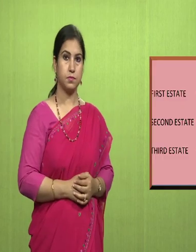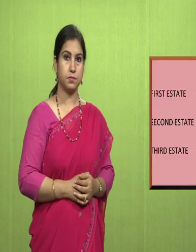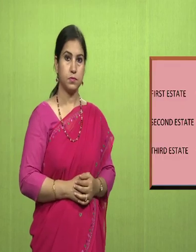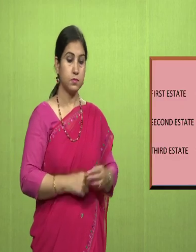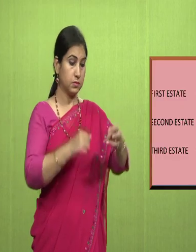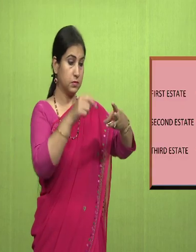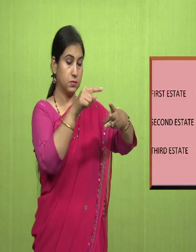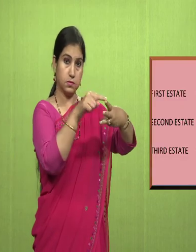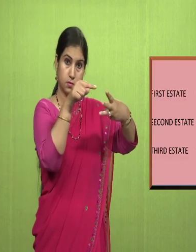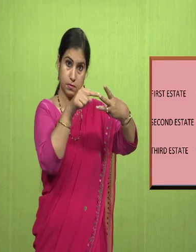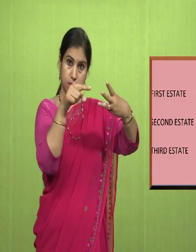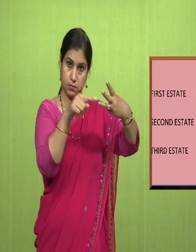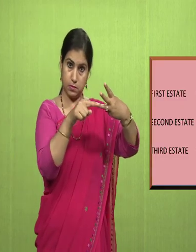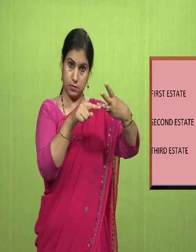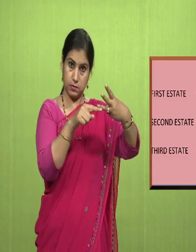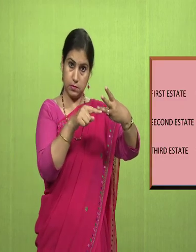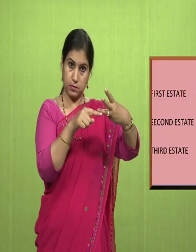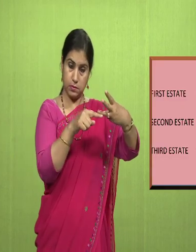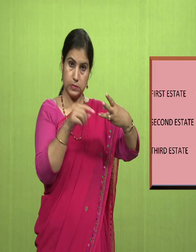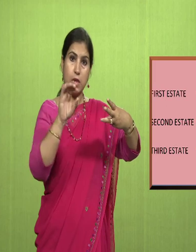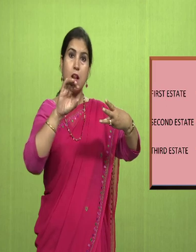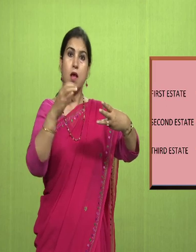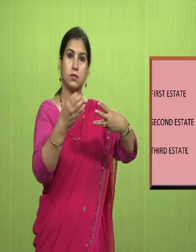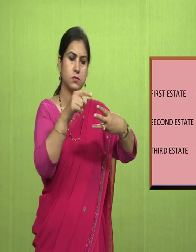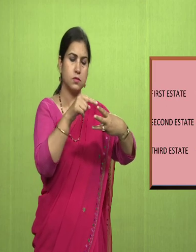The three classes in France were